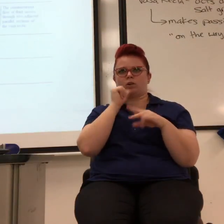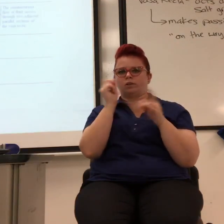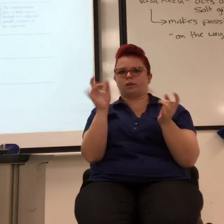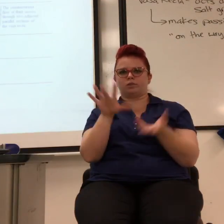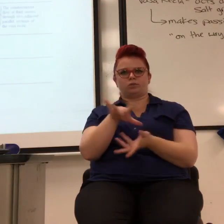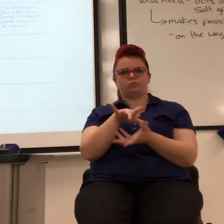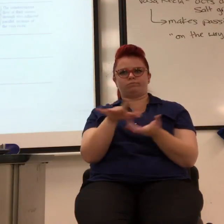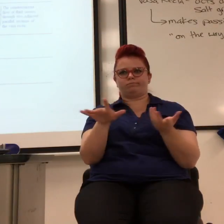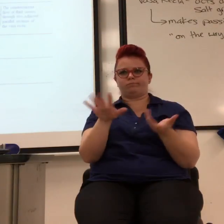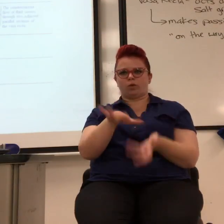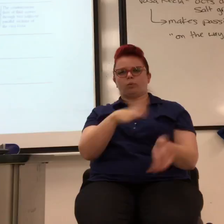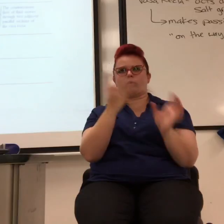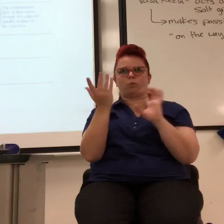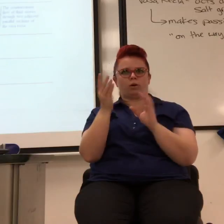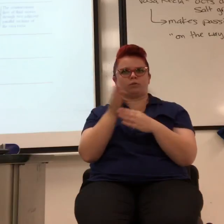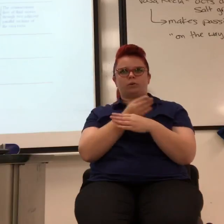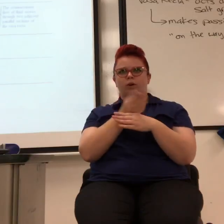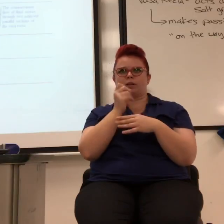Okay.